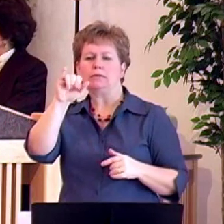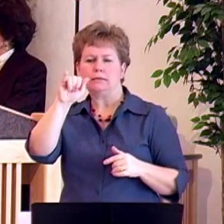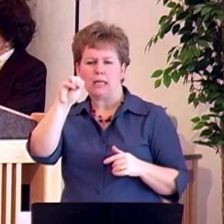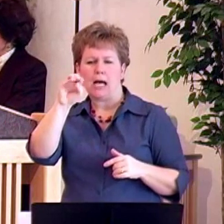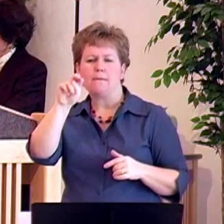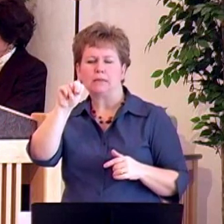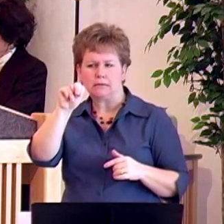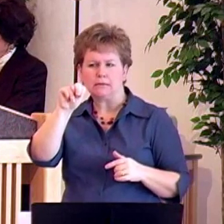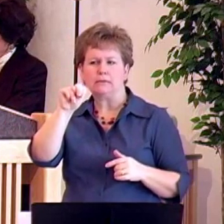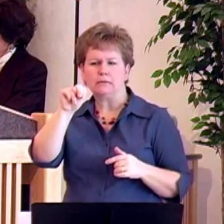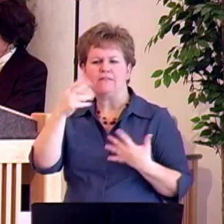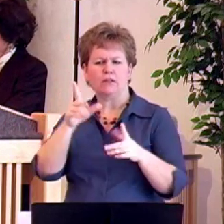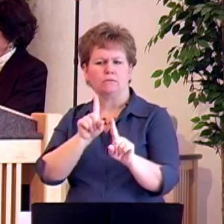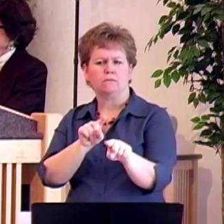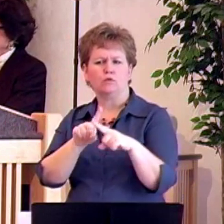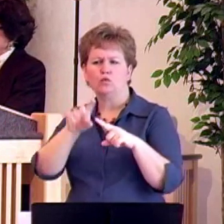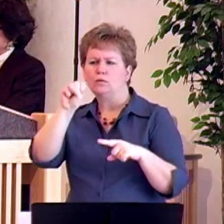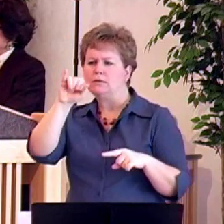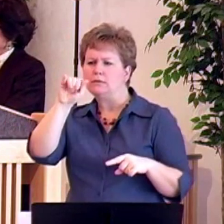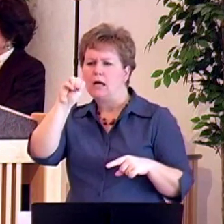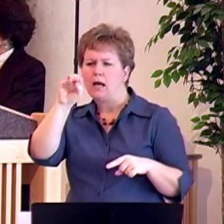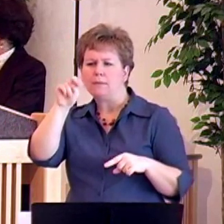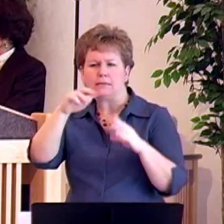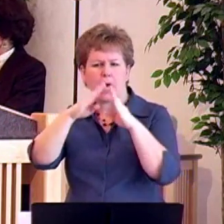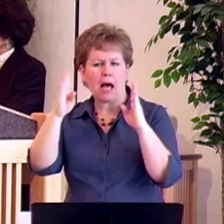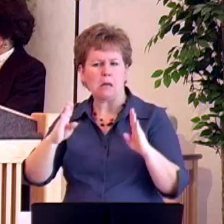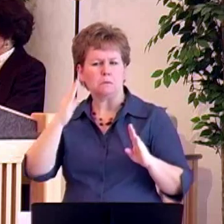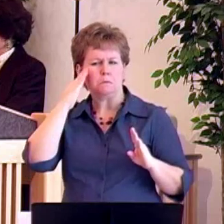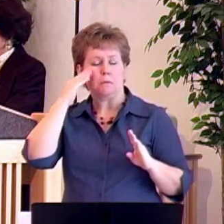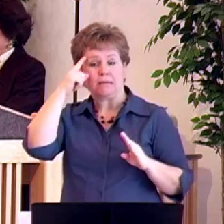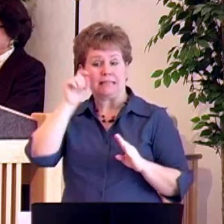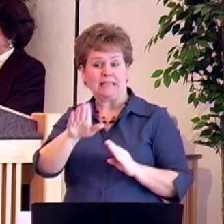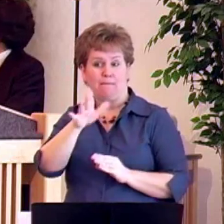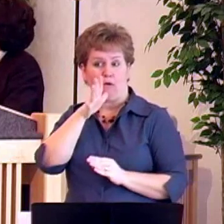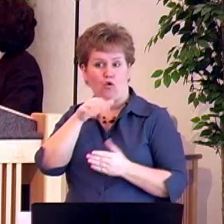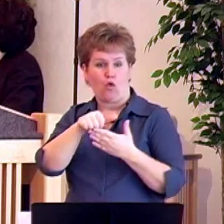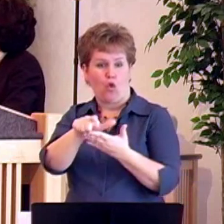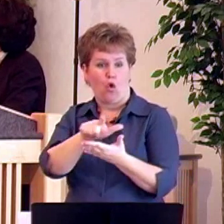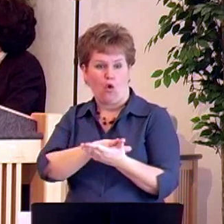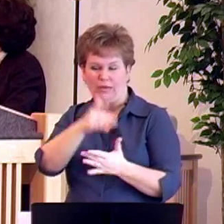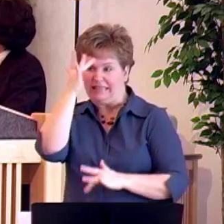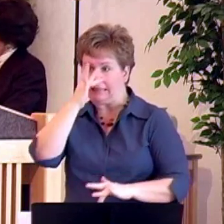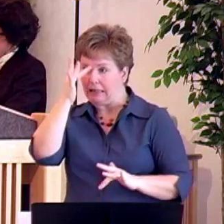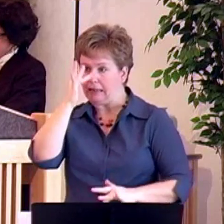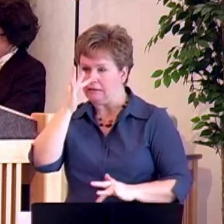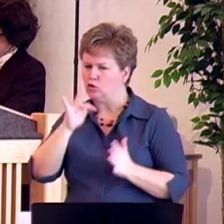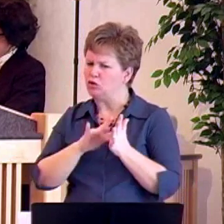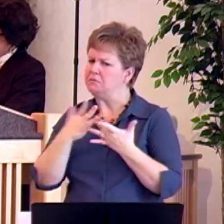already going to his house when he learned that his mother-in-law was ill.